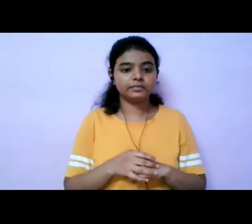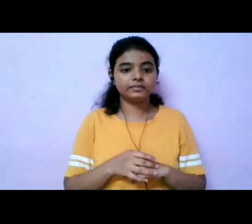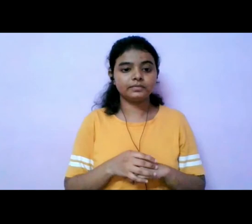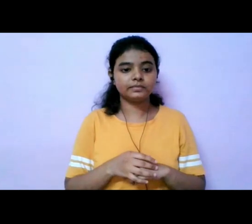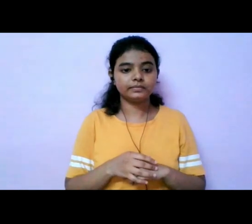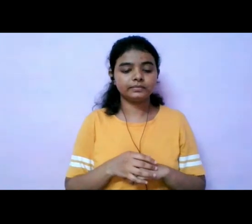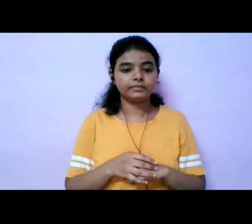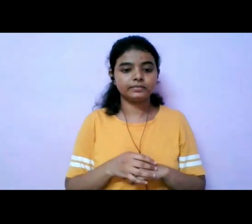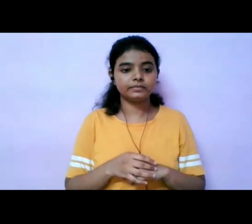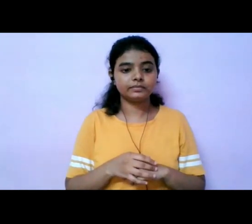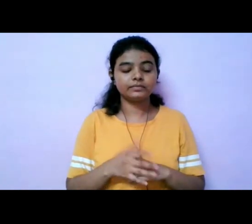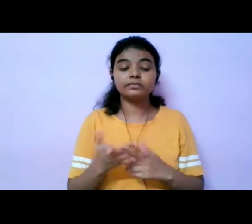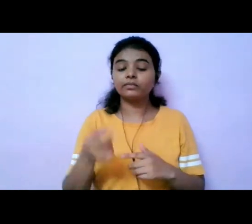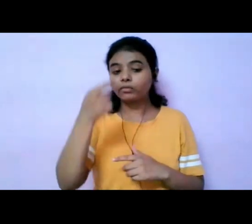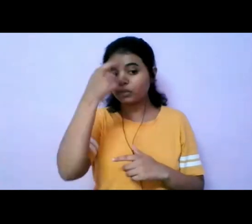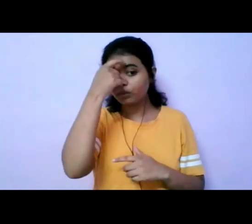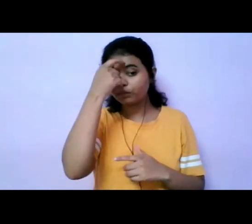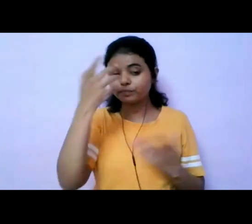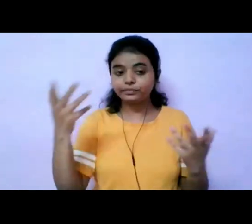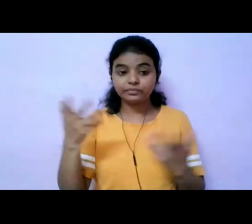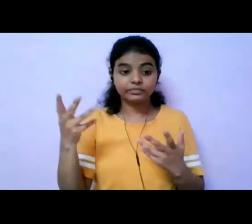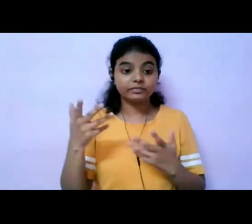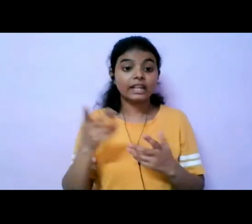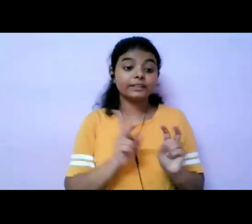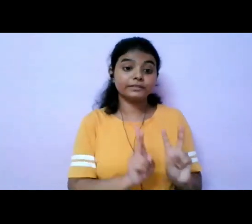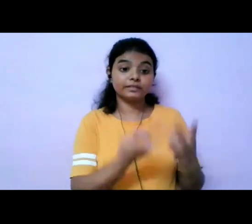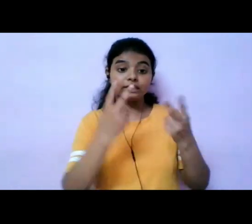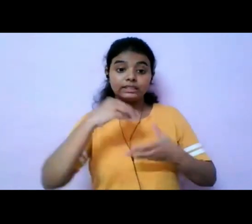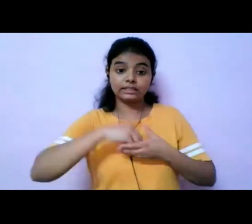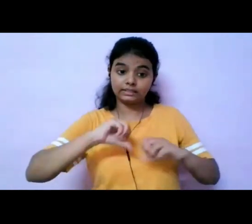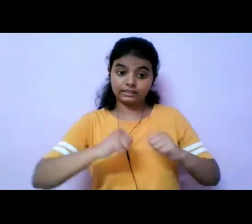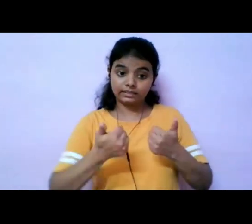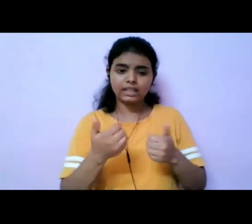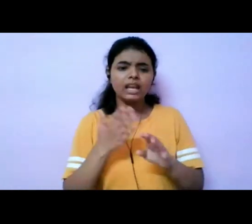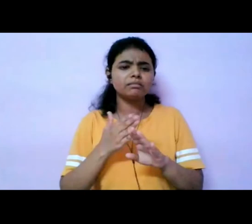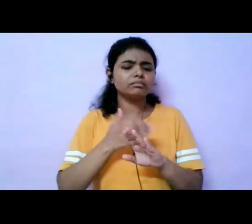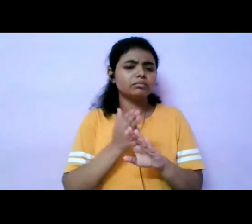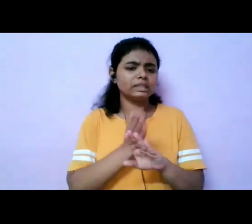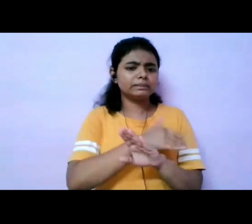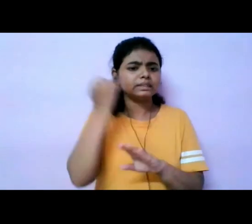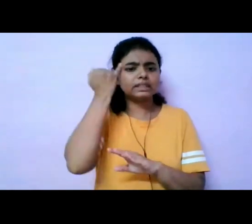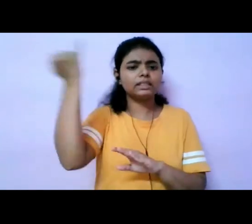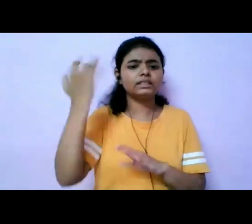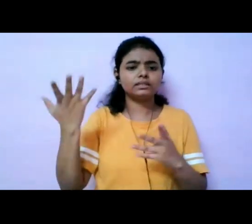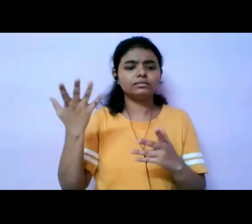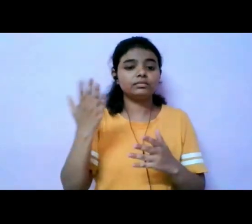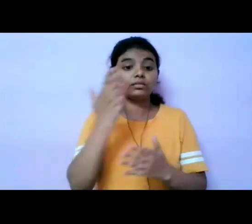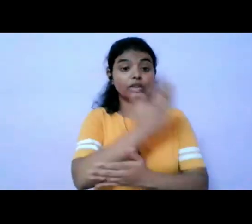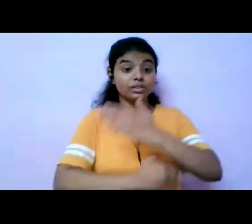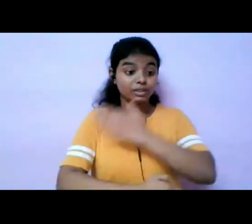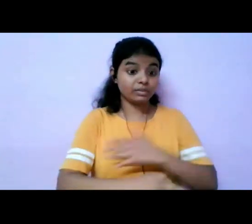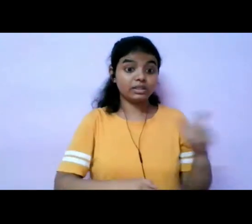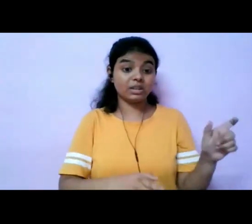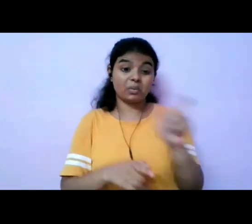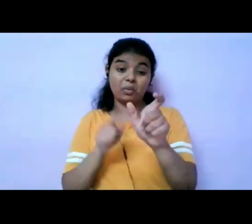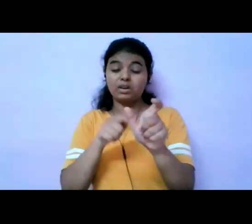The problem with differently abled, which is, you know, the idea behind that is, disability is not such a good word.